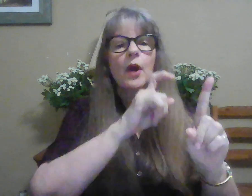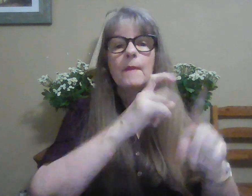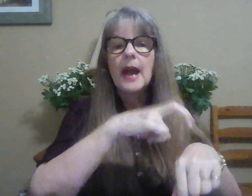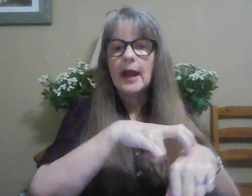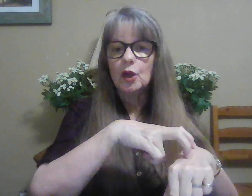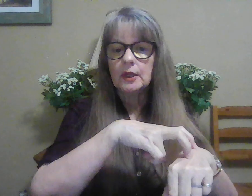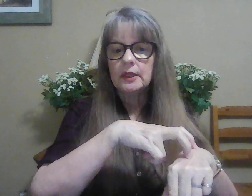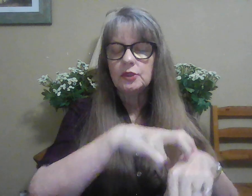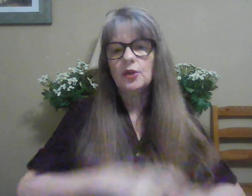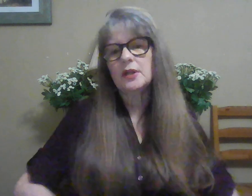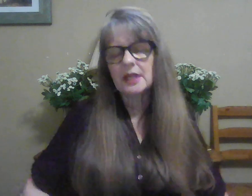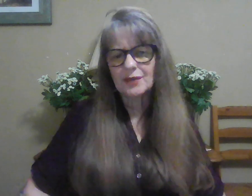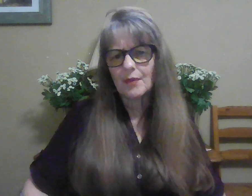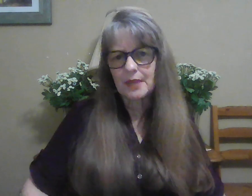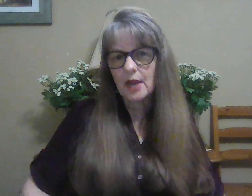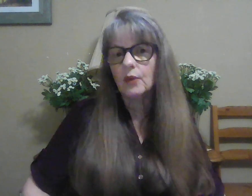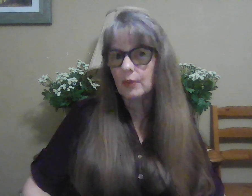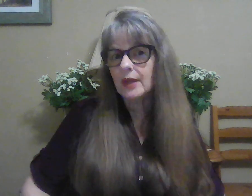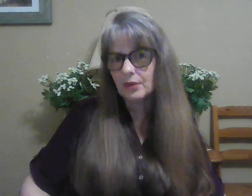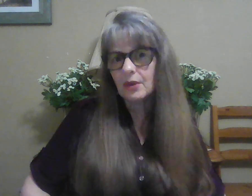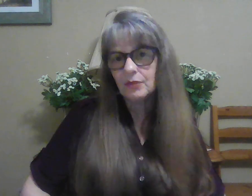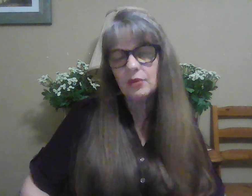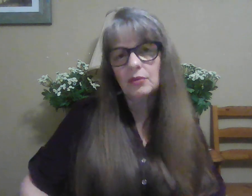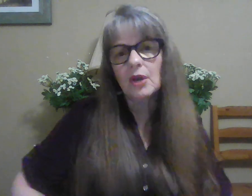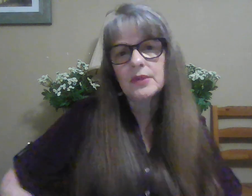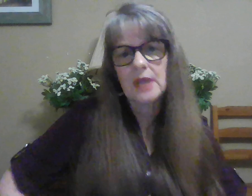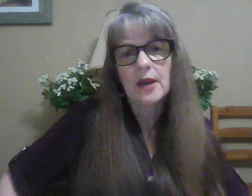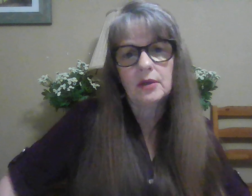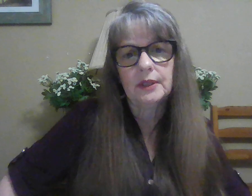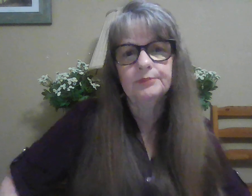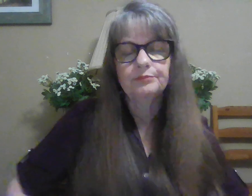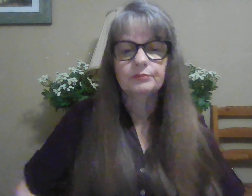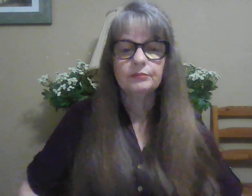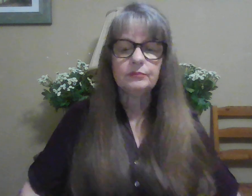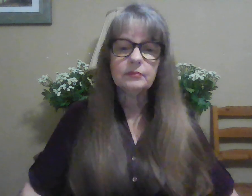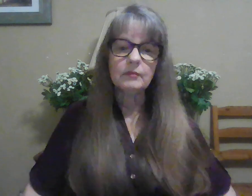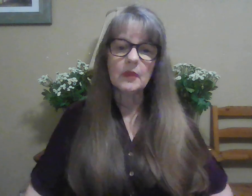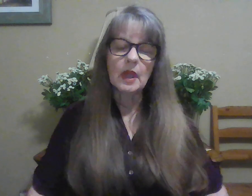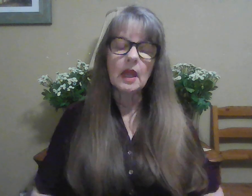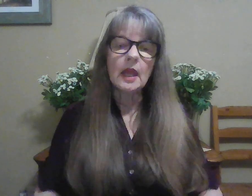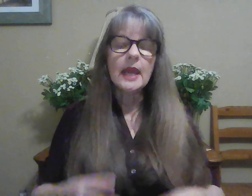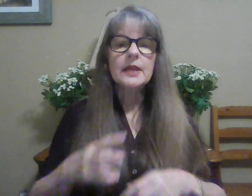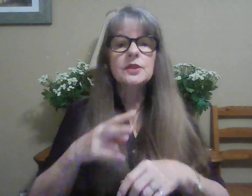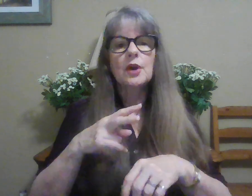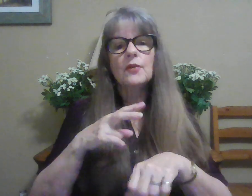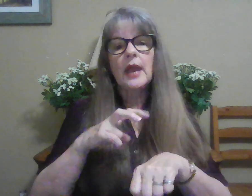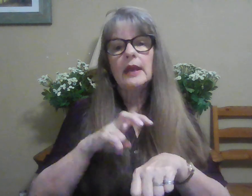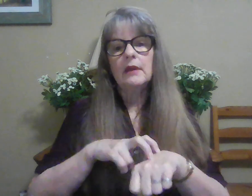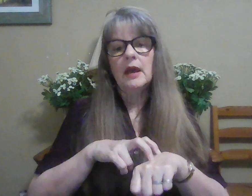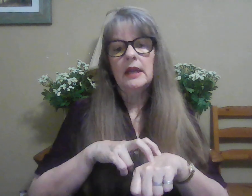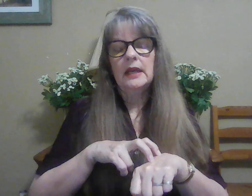from Ireland. You're not going to say he's from potato, right? It's Ireland. And so they